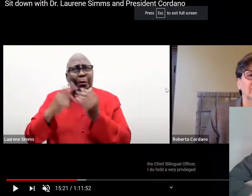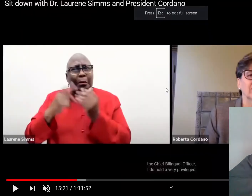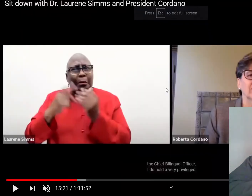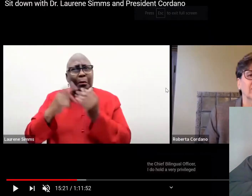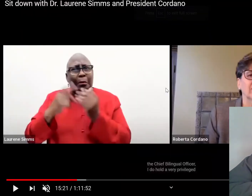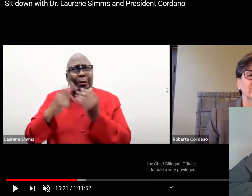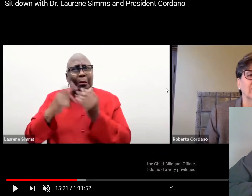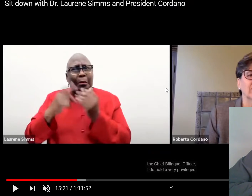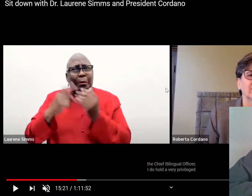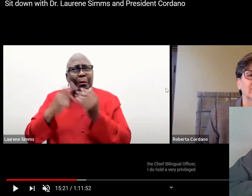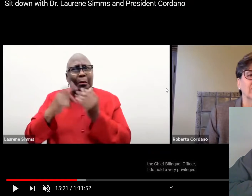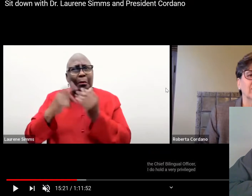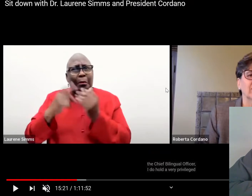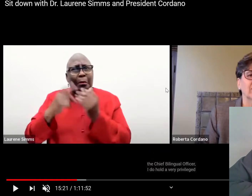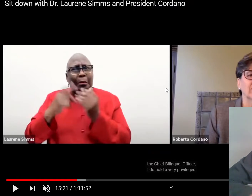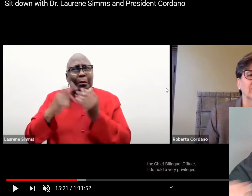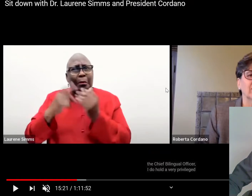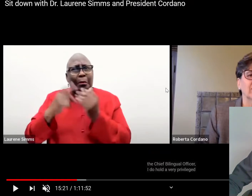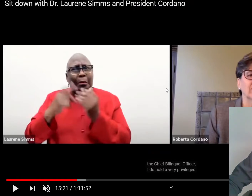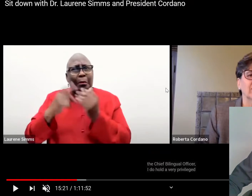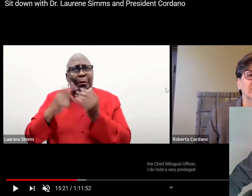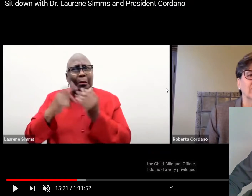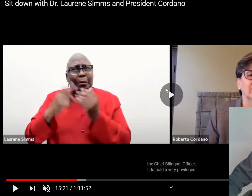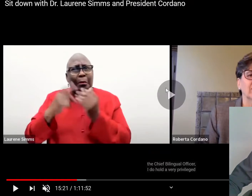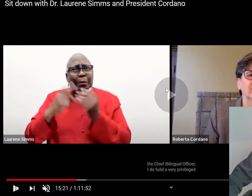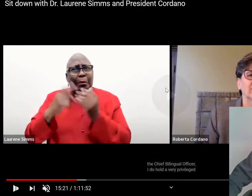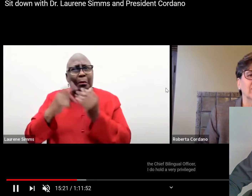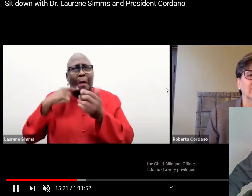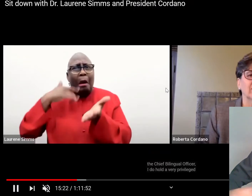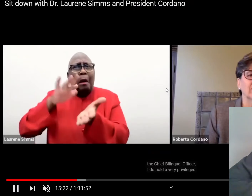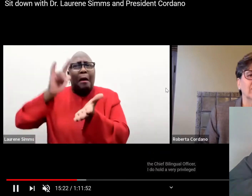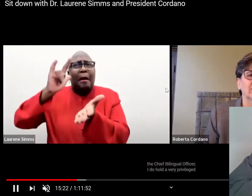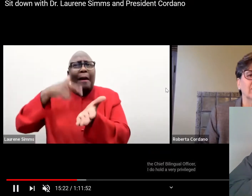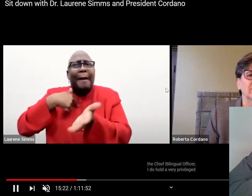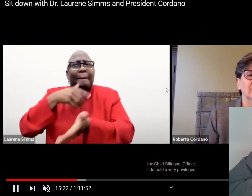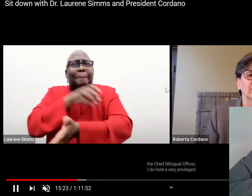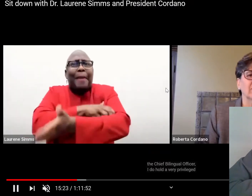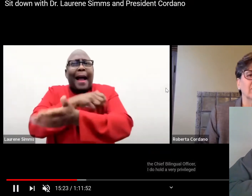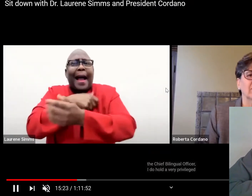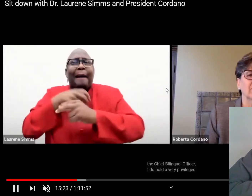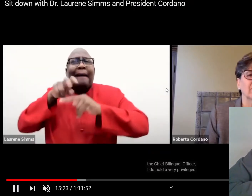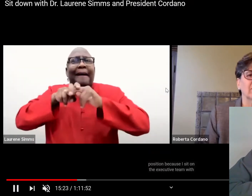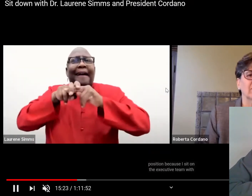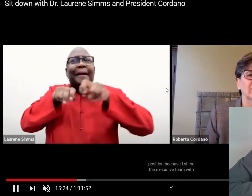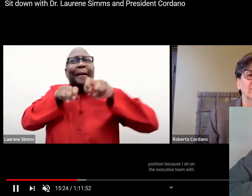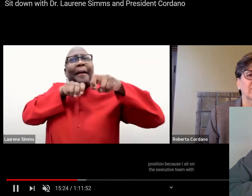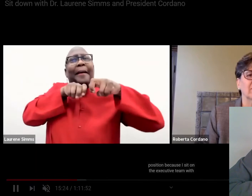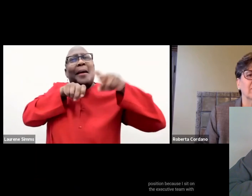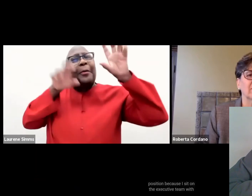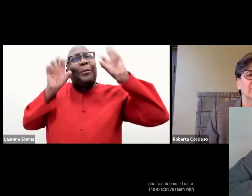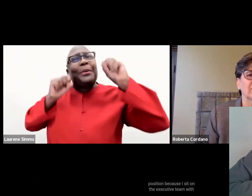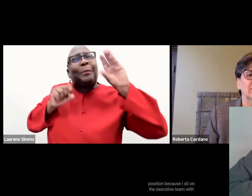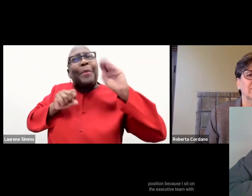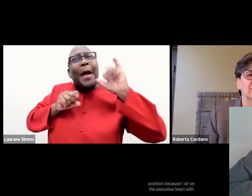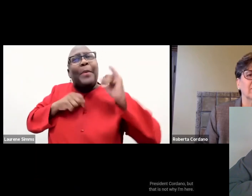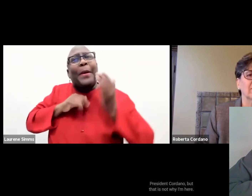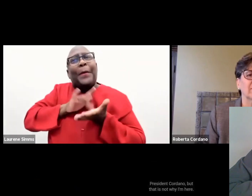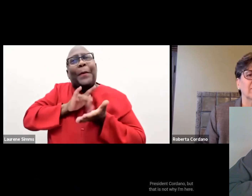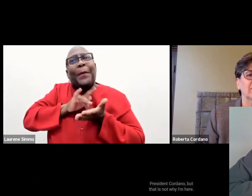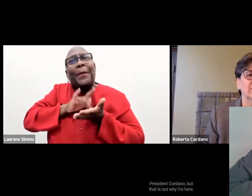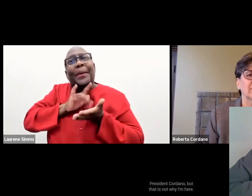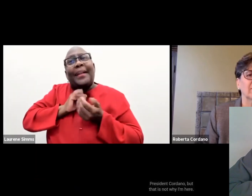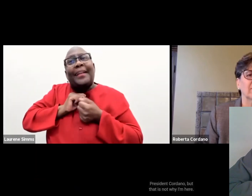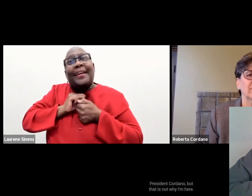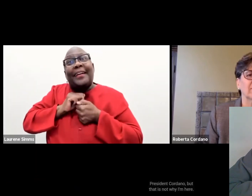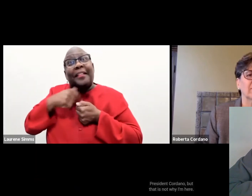I'm the chief bilingual officer, so I hold a very privileged position and a lot of power.